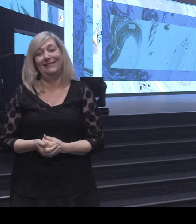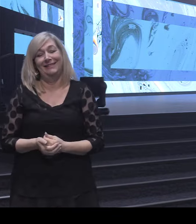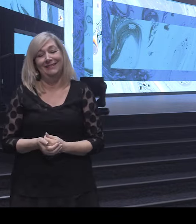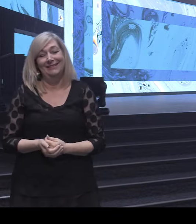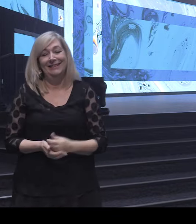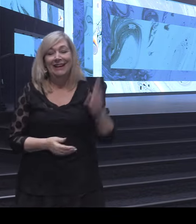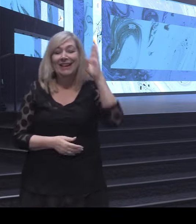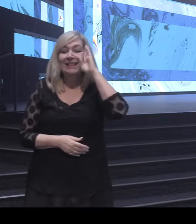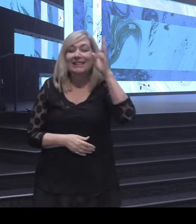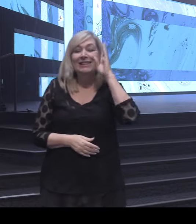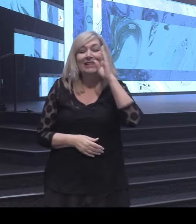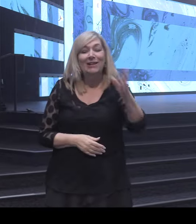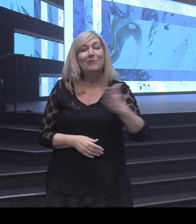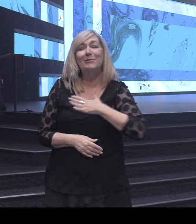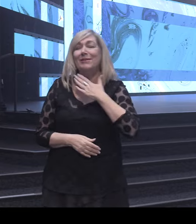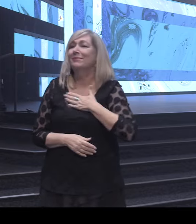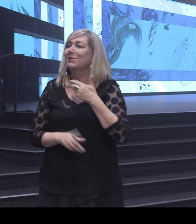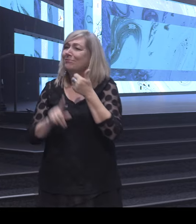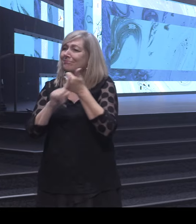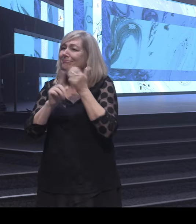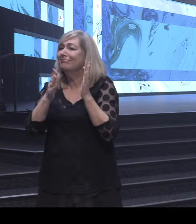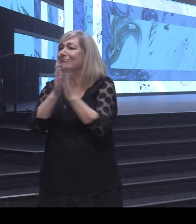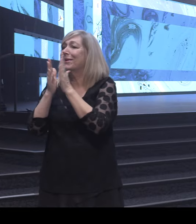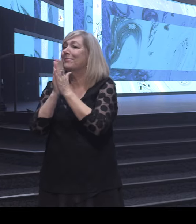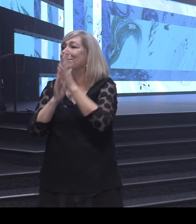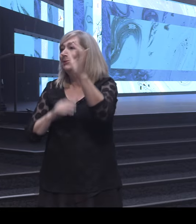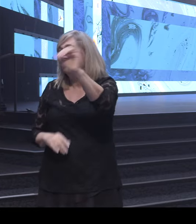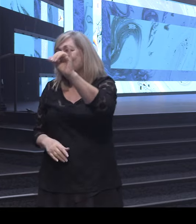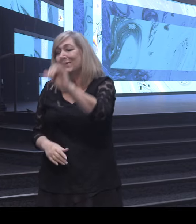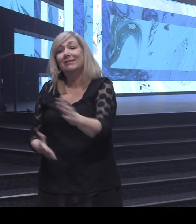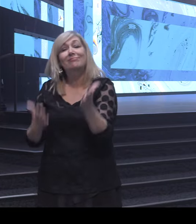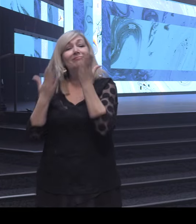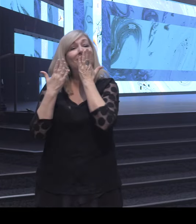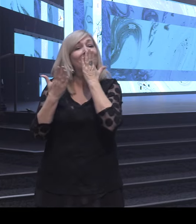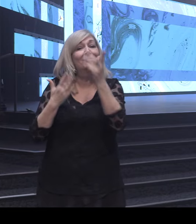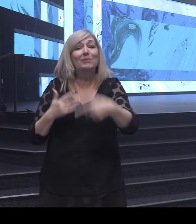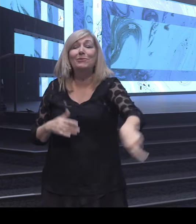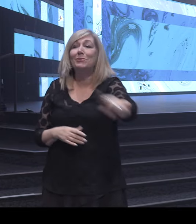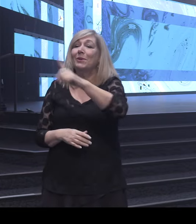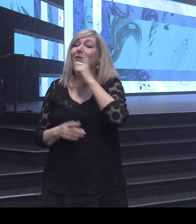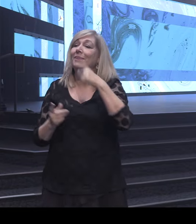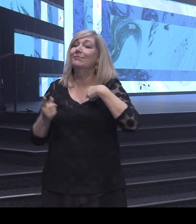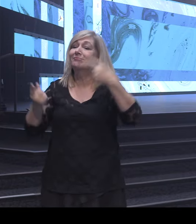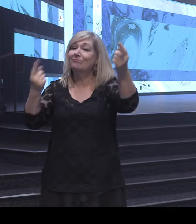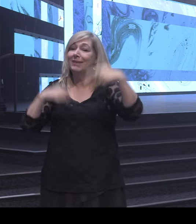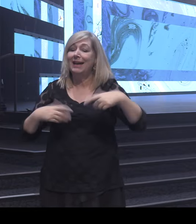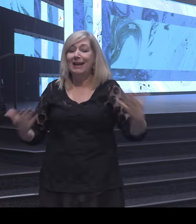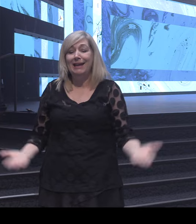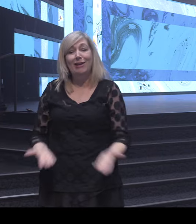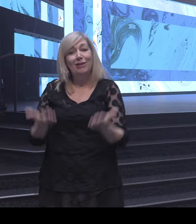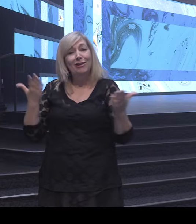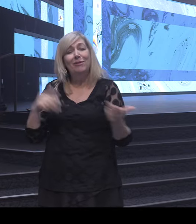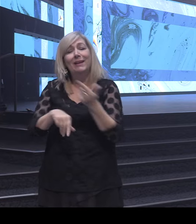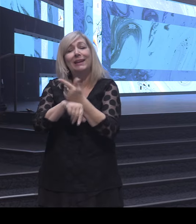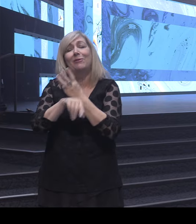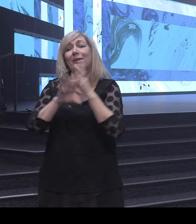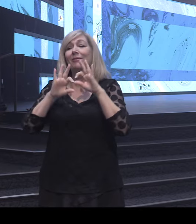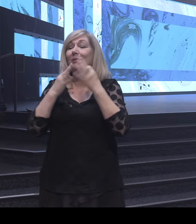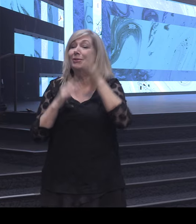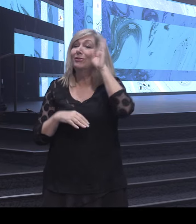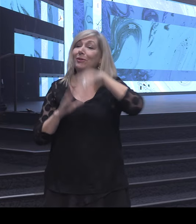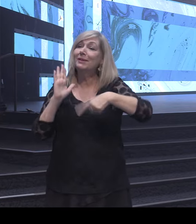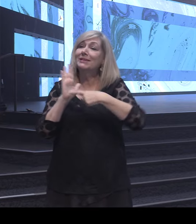Oh, wow, come on, give yourselves a round of applause. Thank you so much for having me, Gateway family. You know, when sometimes